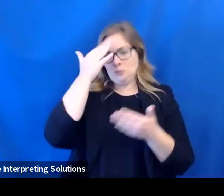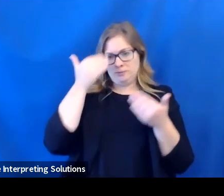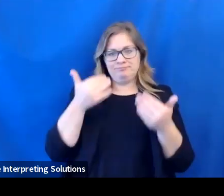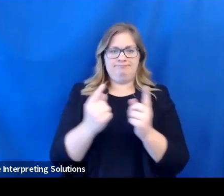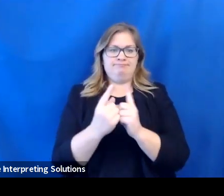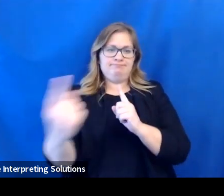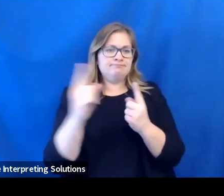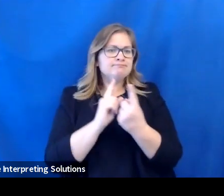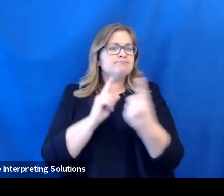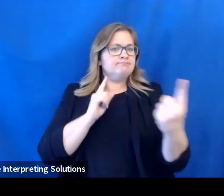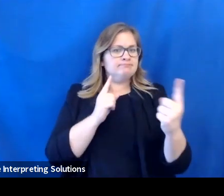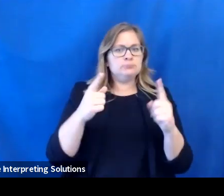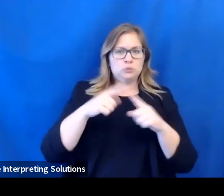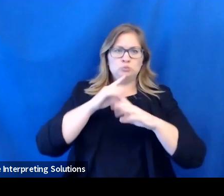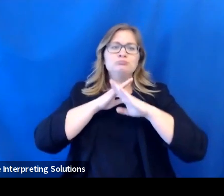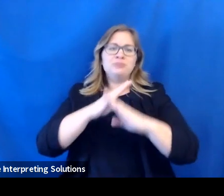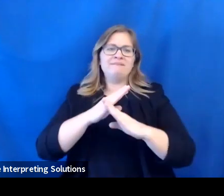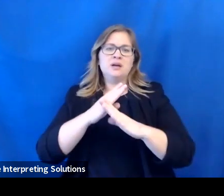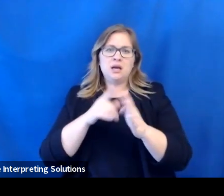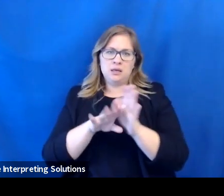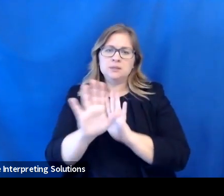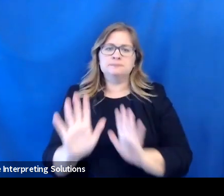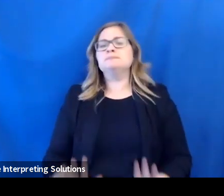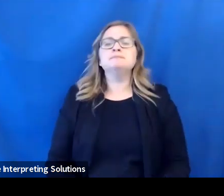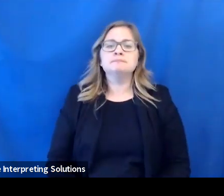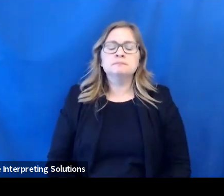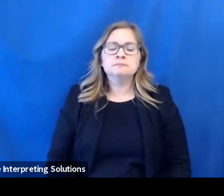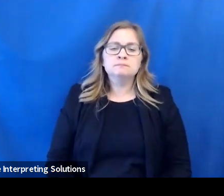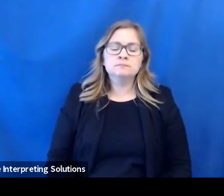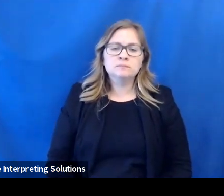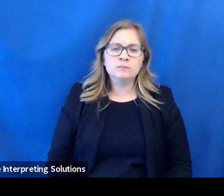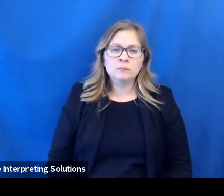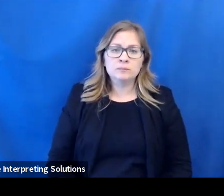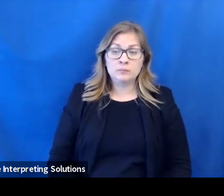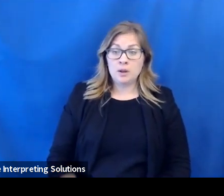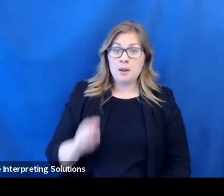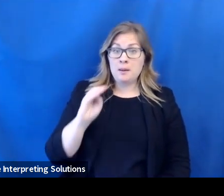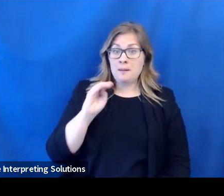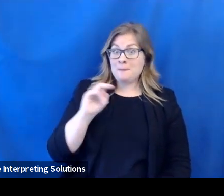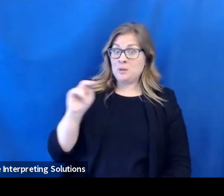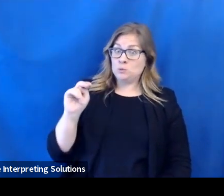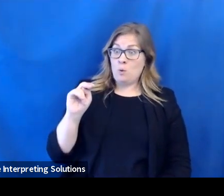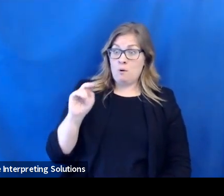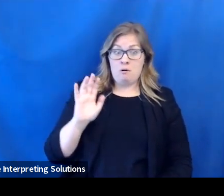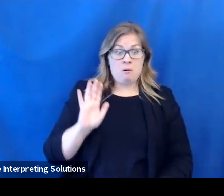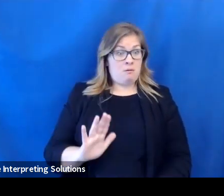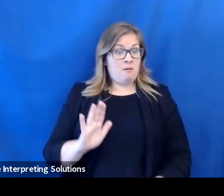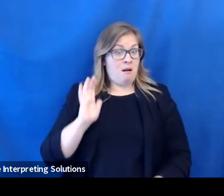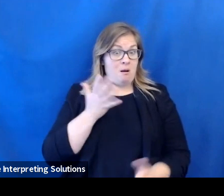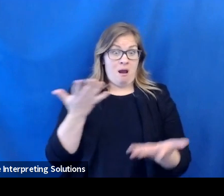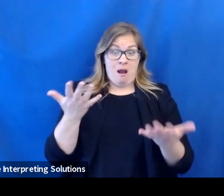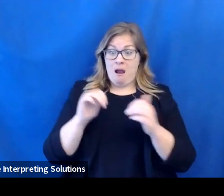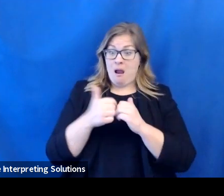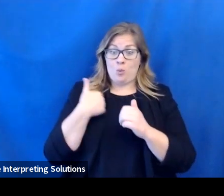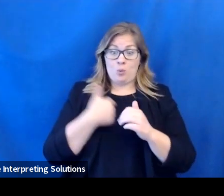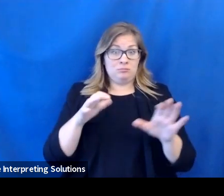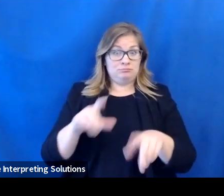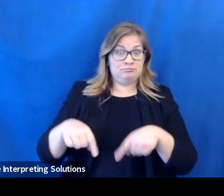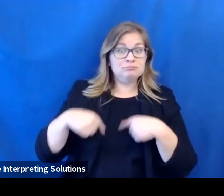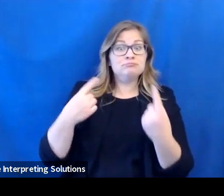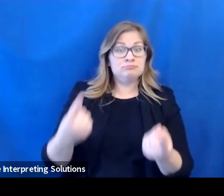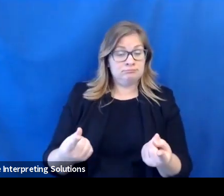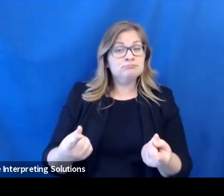you get a feel for where we're headed on this. I think there's a Minnesota way to do this, and I think there's a way to save all the